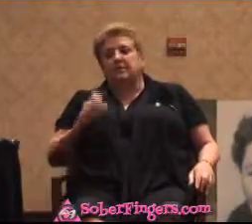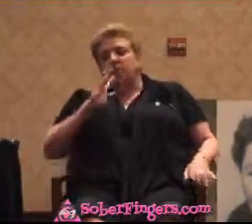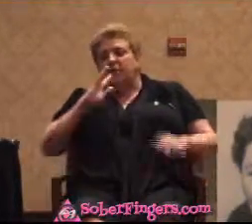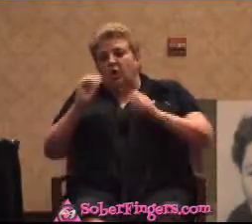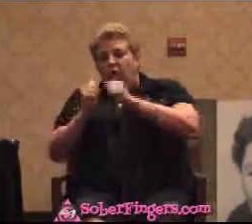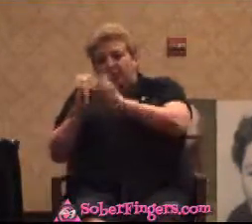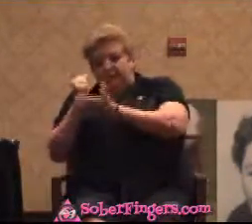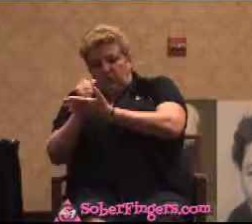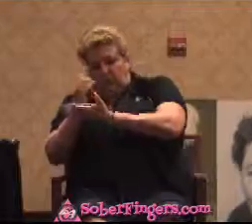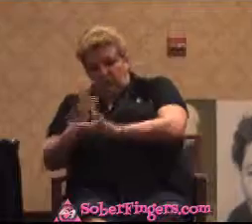and